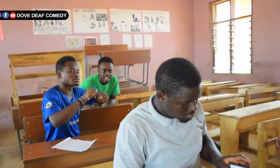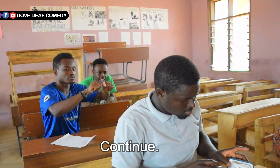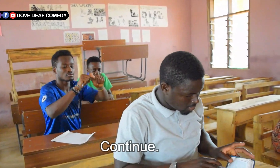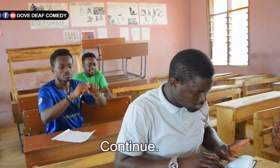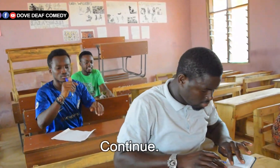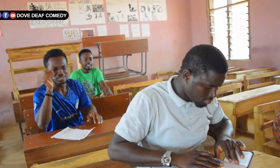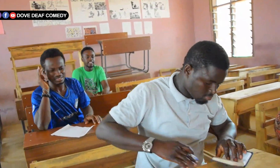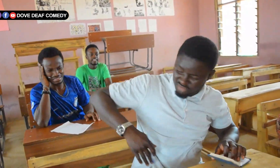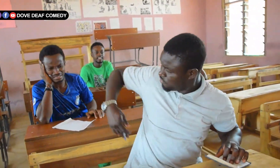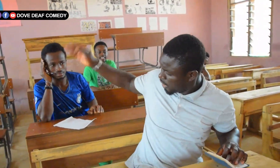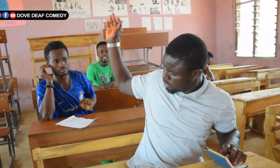Continue.